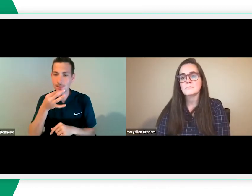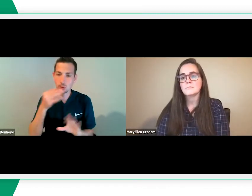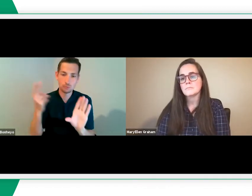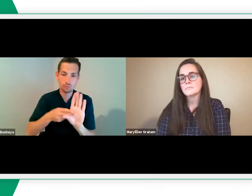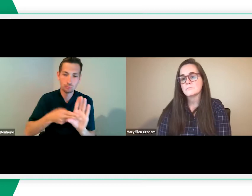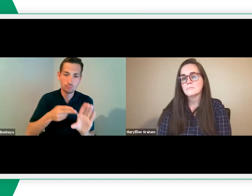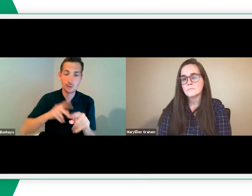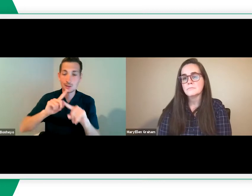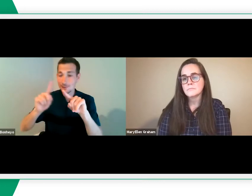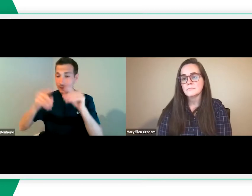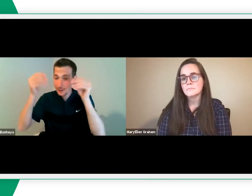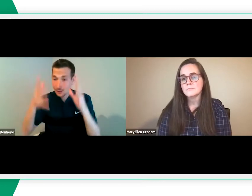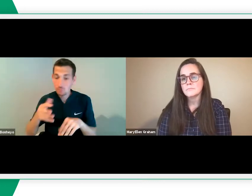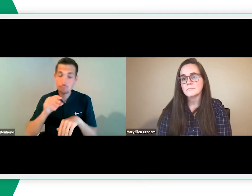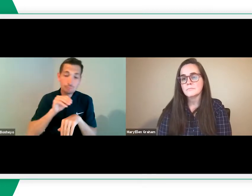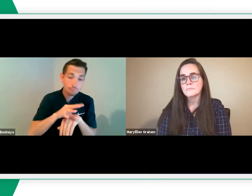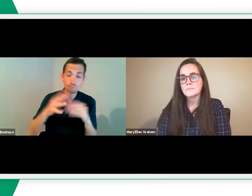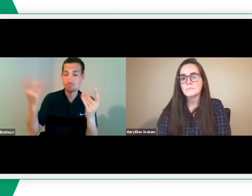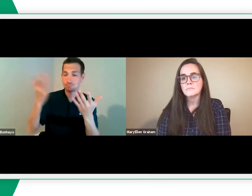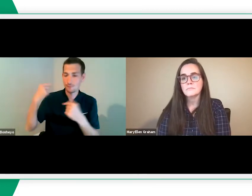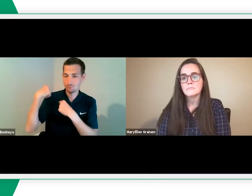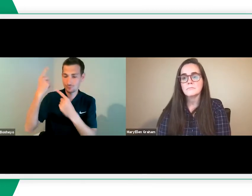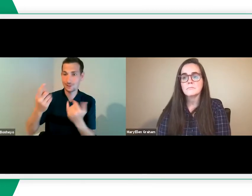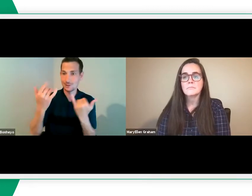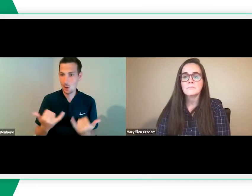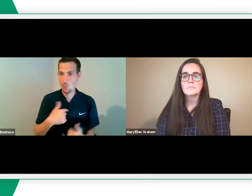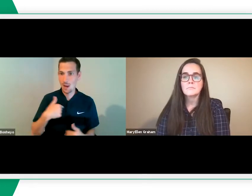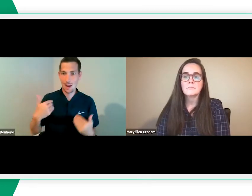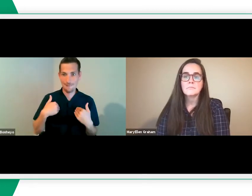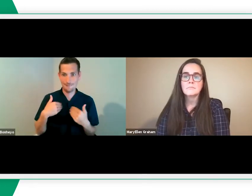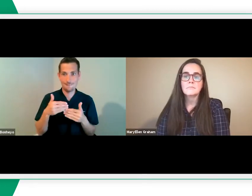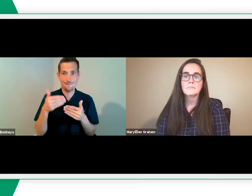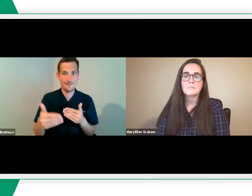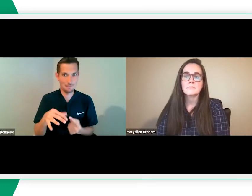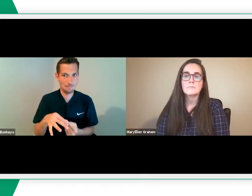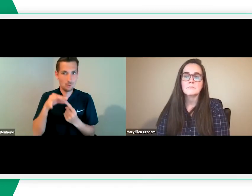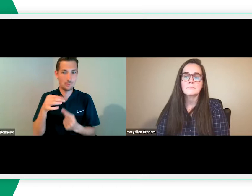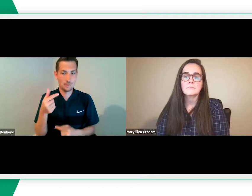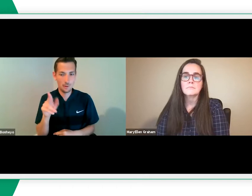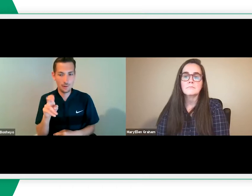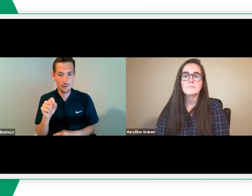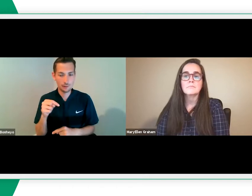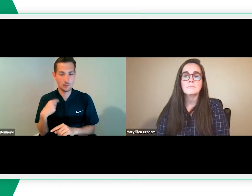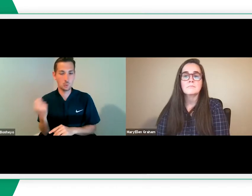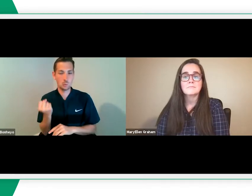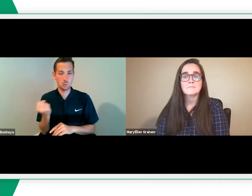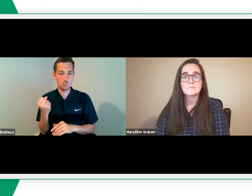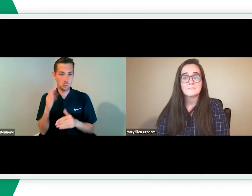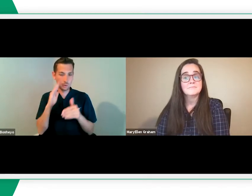We've invited different experts to come in and join us, different teachers and advisors. So now for